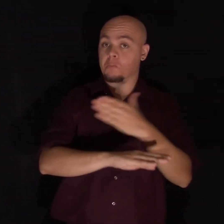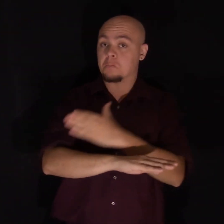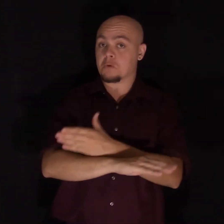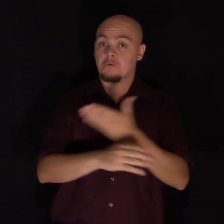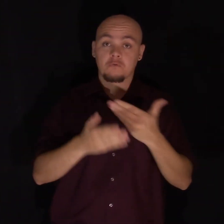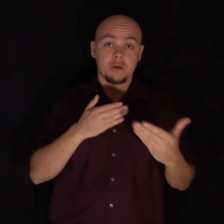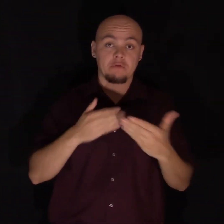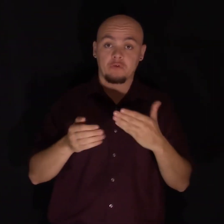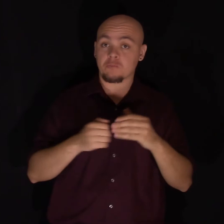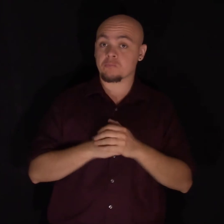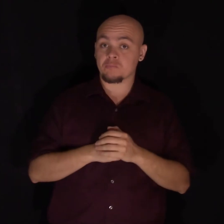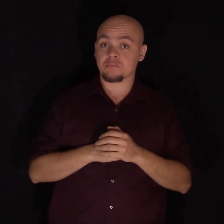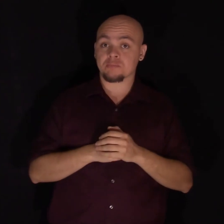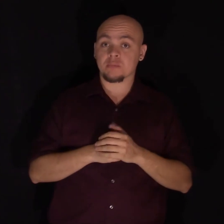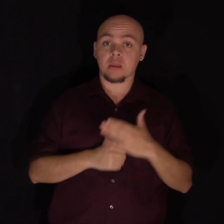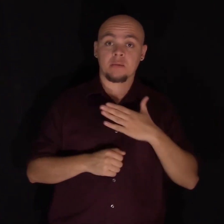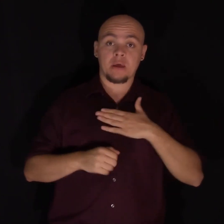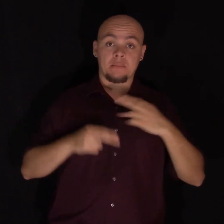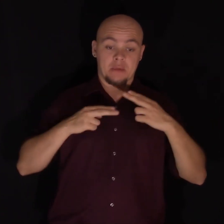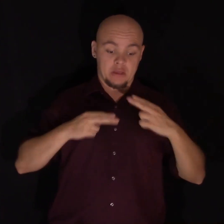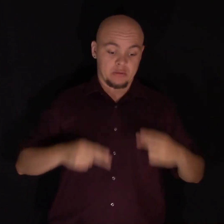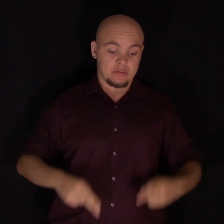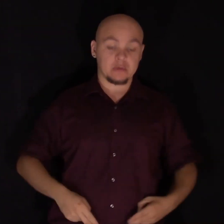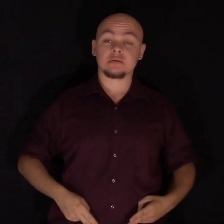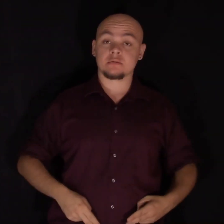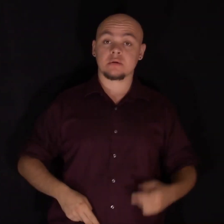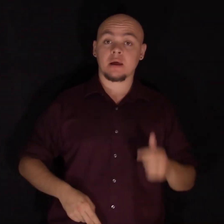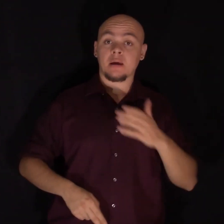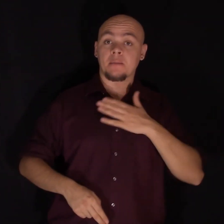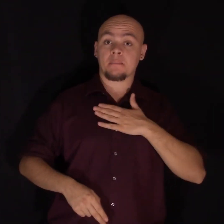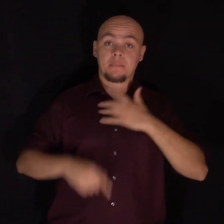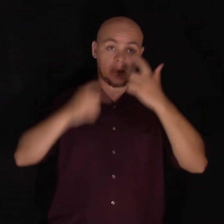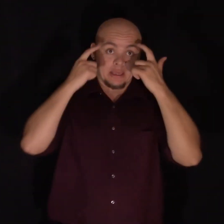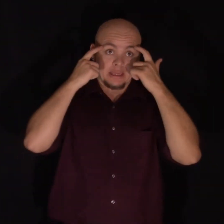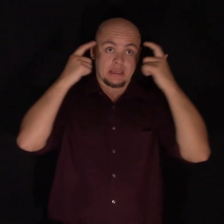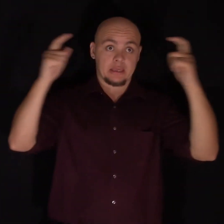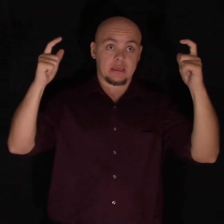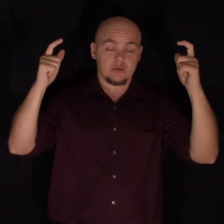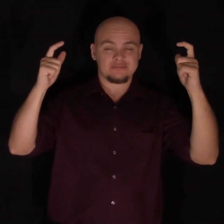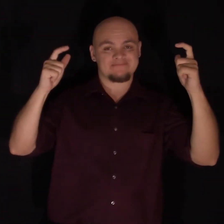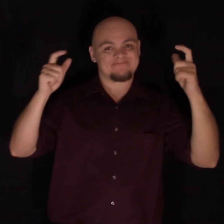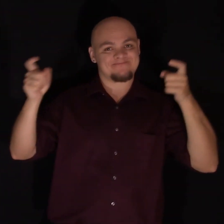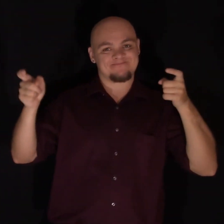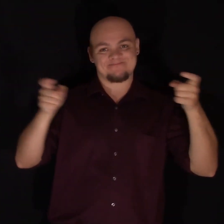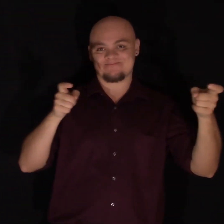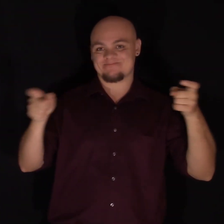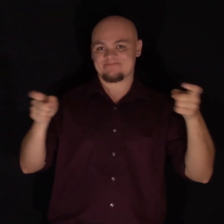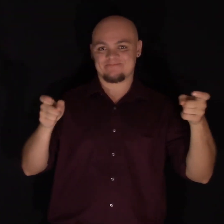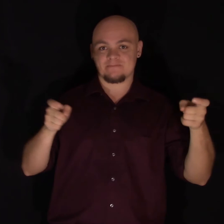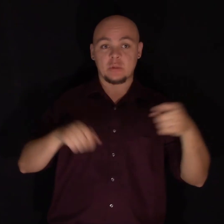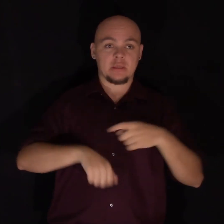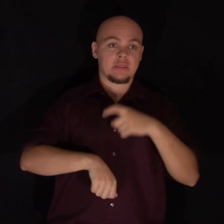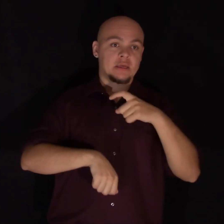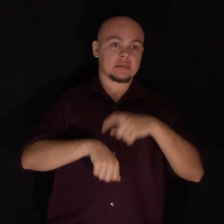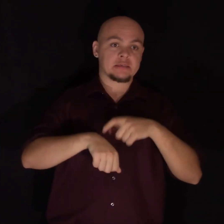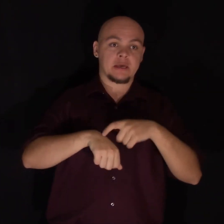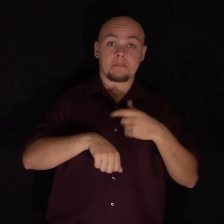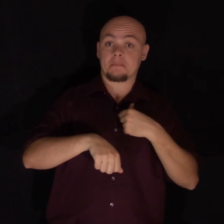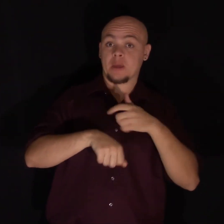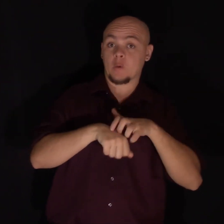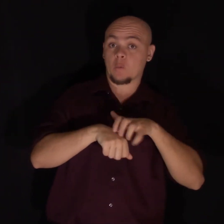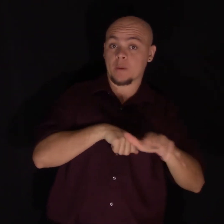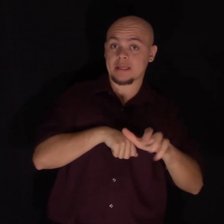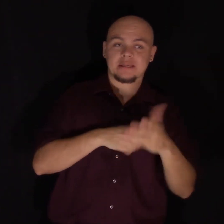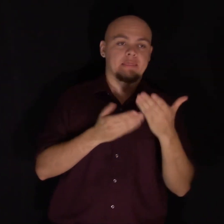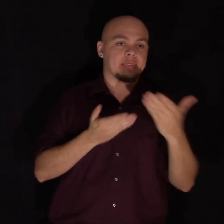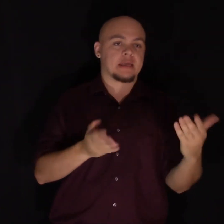tried. But in my humanity, I also allow my ego to get in. And I regretted the time I wasted in things that did